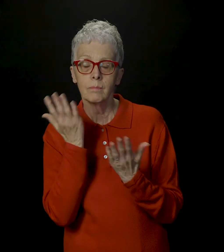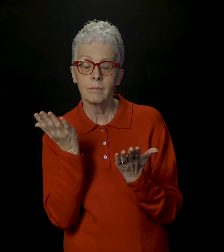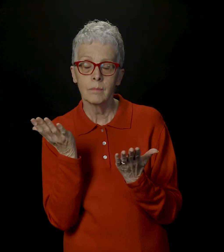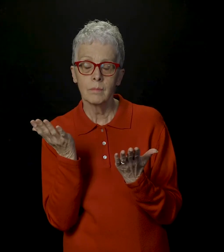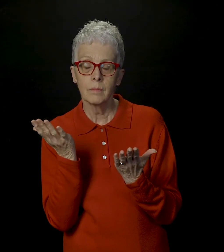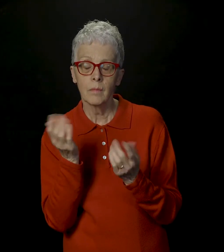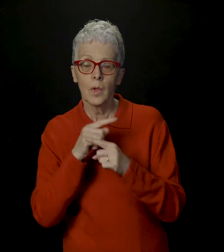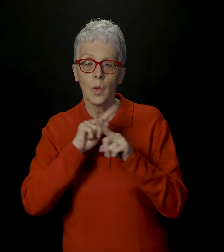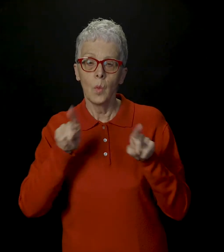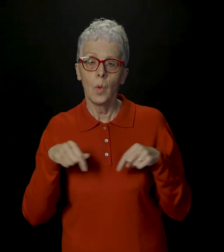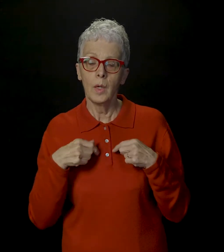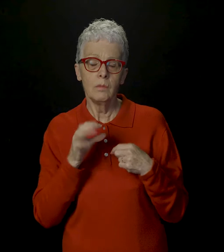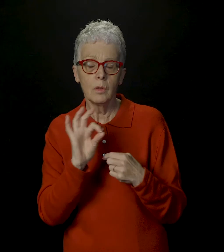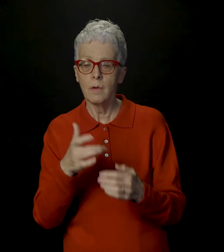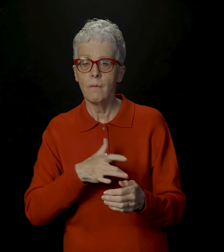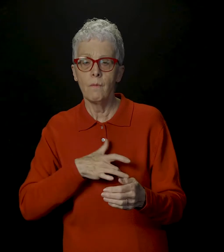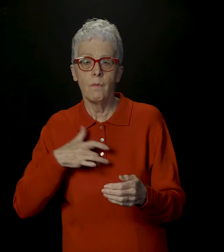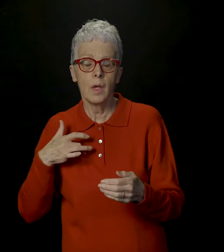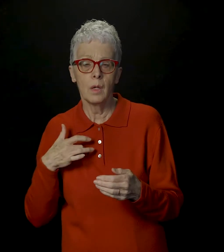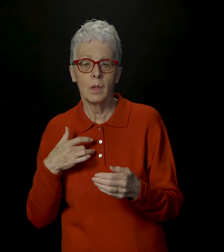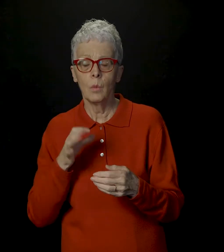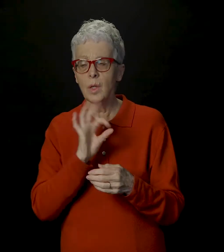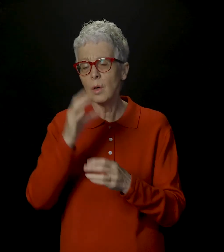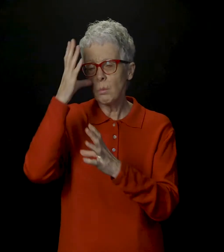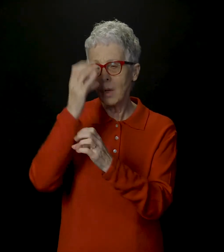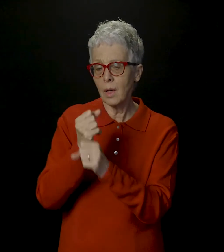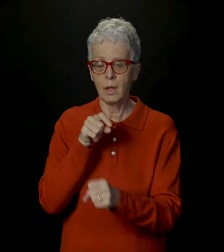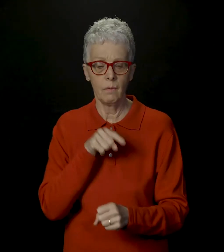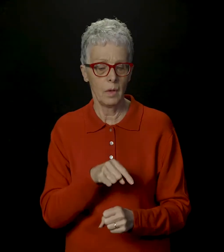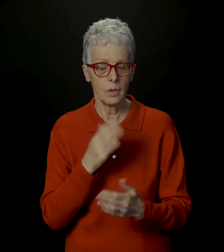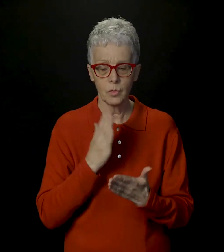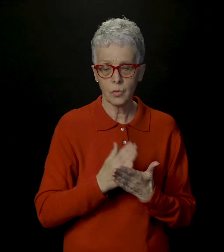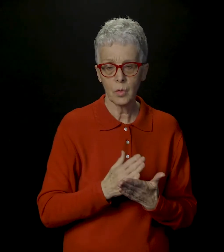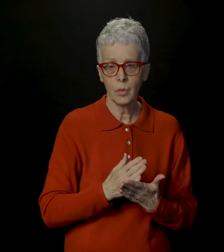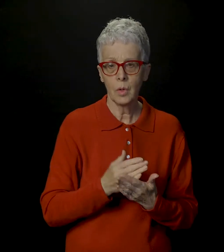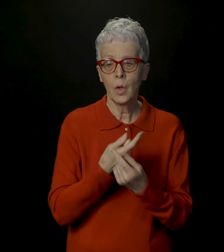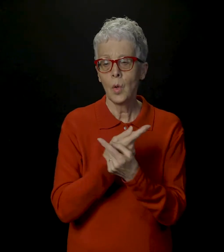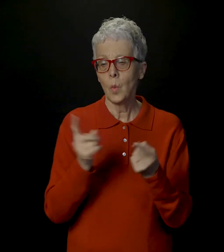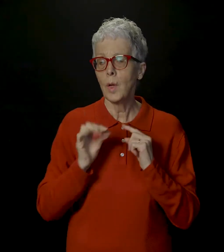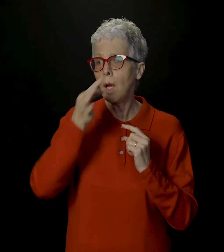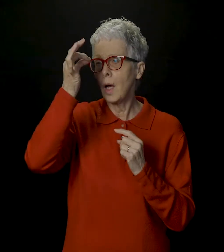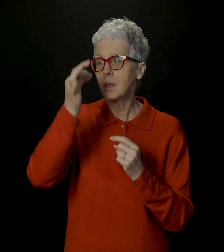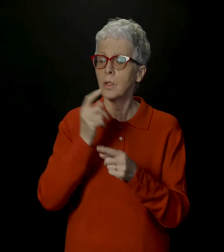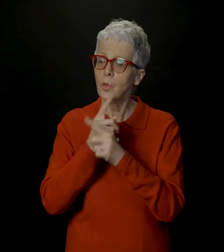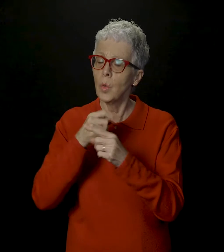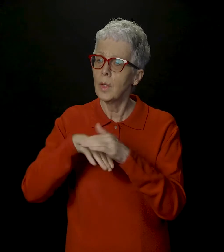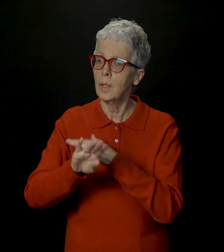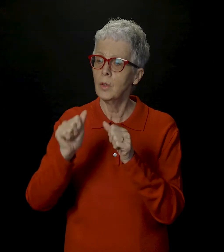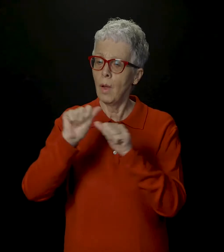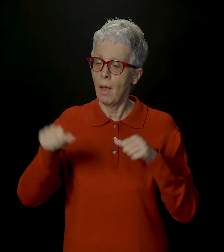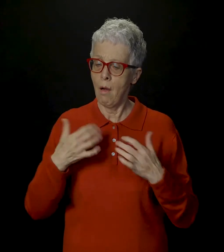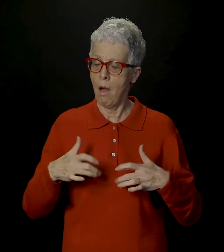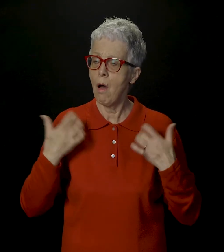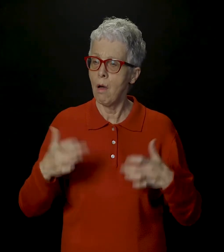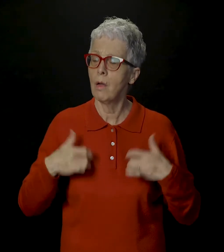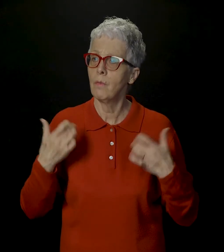feeling that, Lord Or when we're not really believing that, Lord We just ask that you would speak Into those parts of